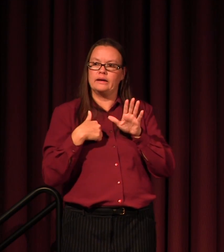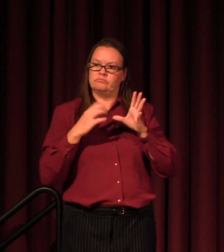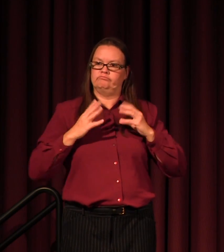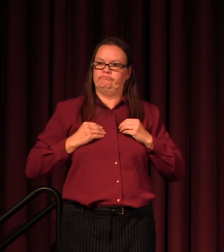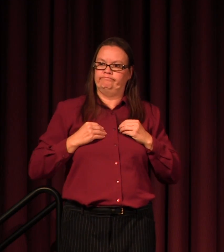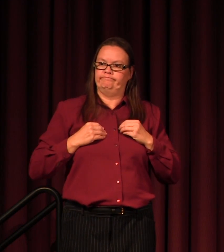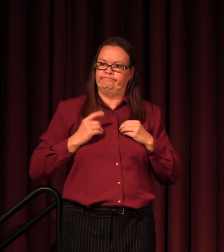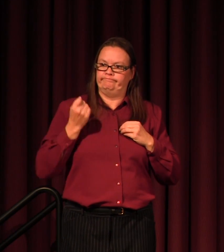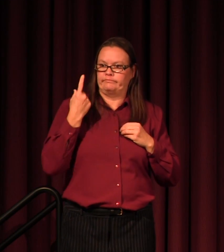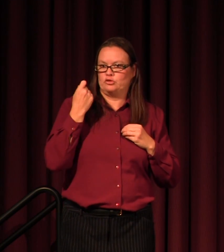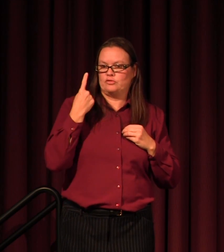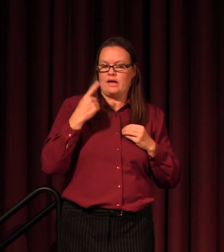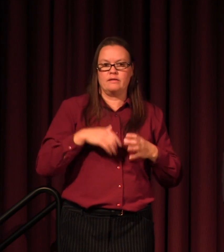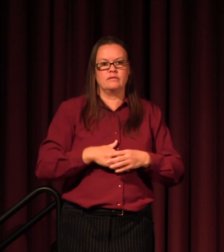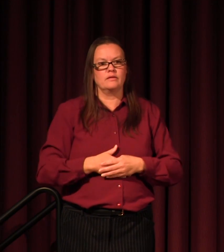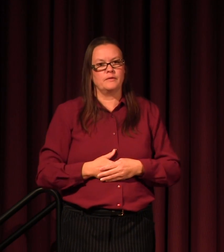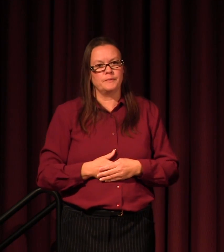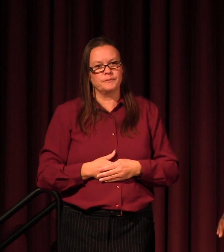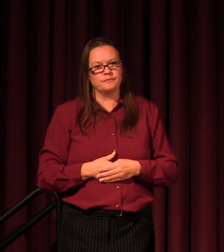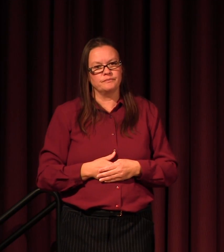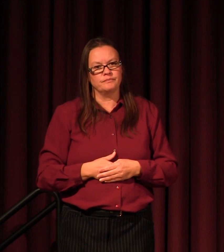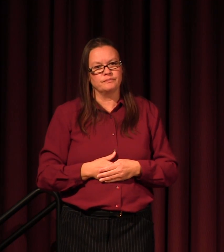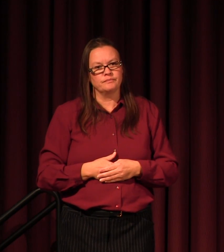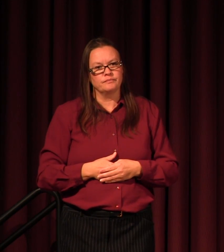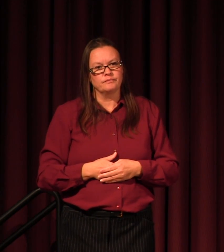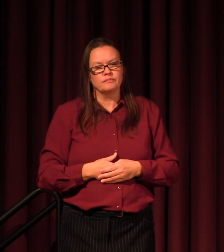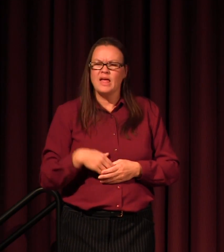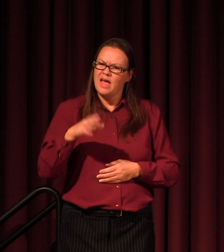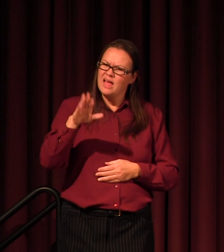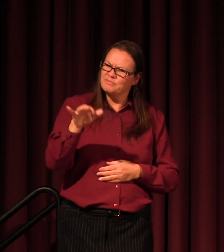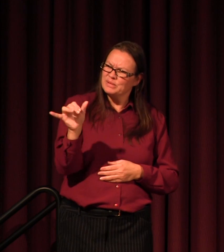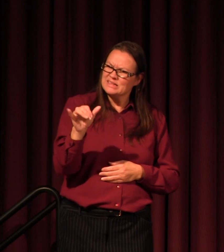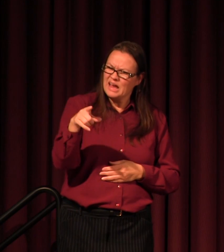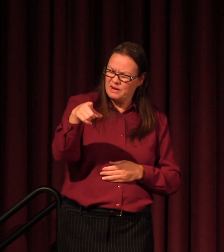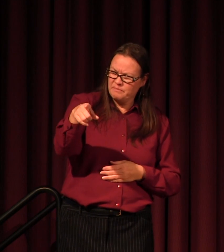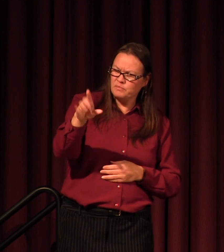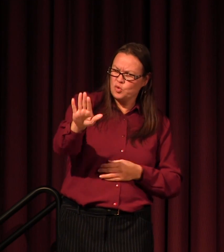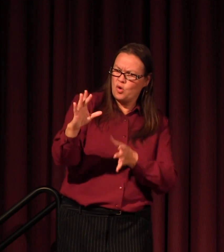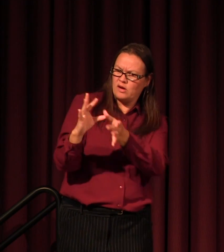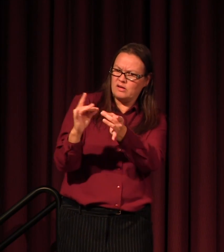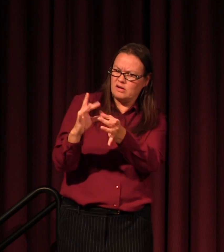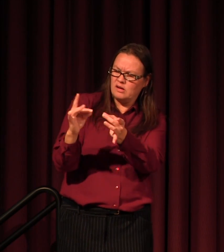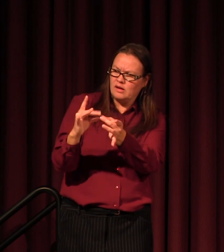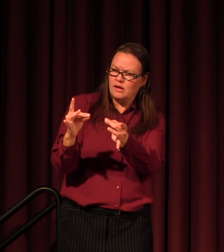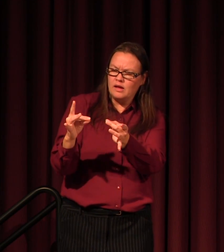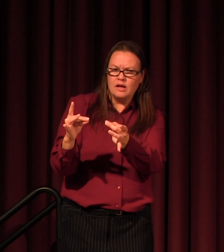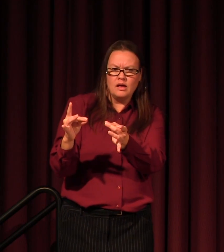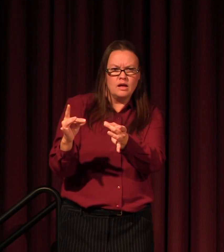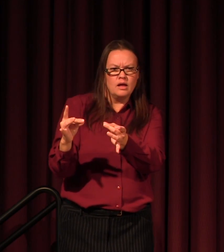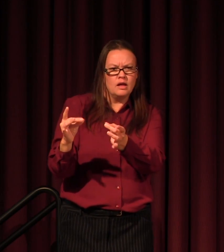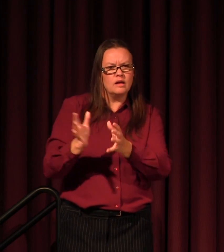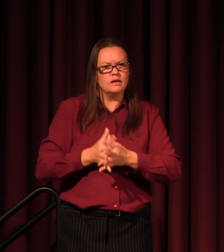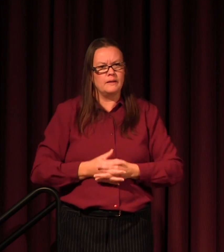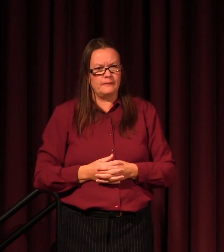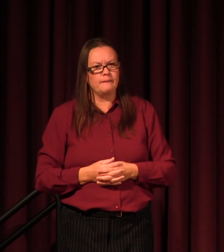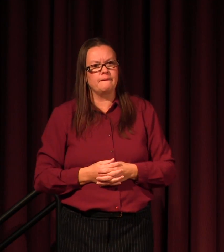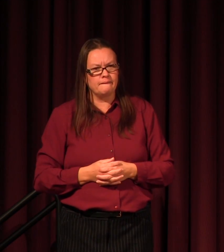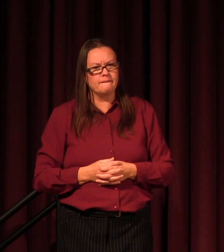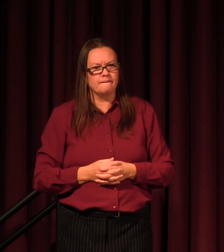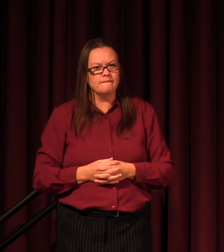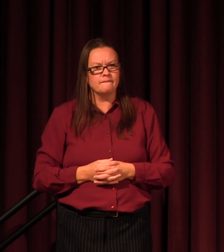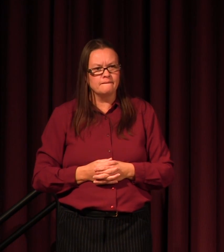which and in sort of coupling what you have mentioned, Jaytan, about